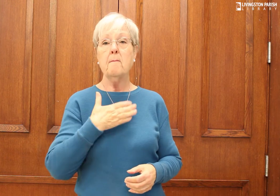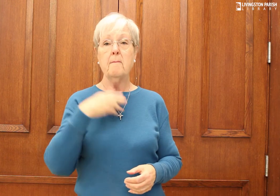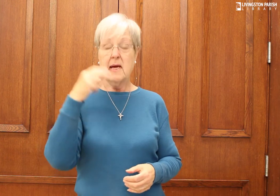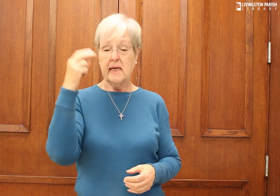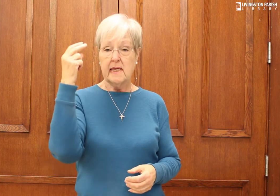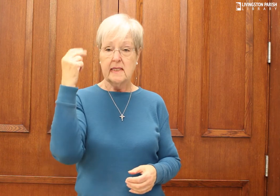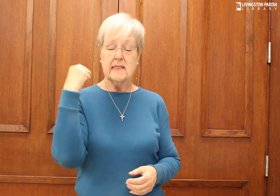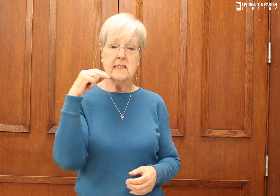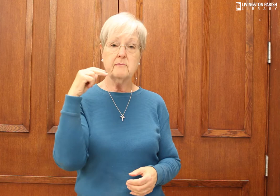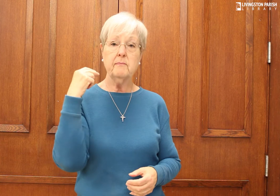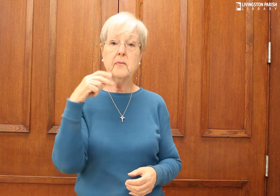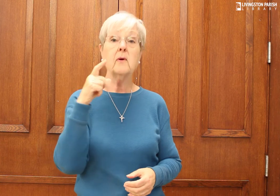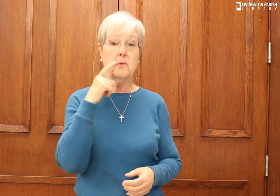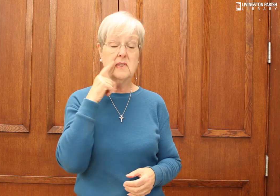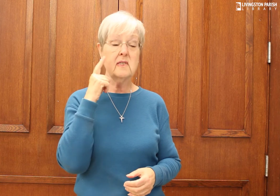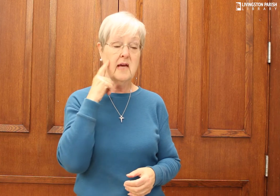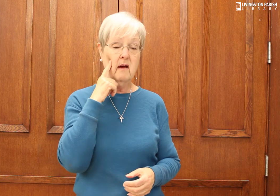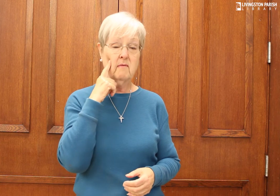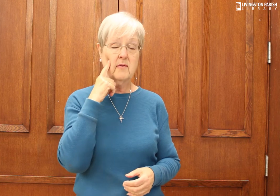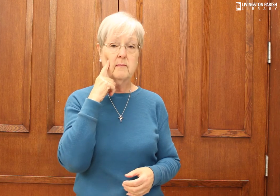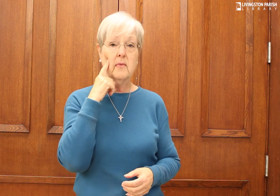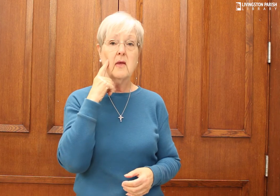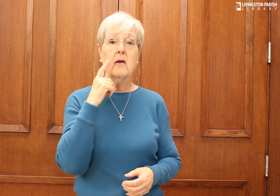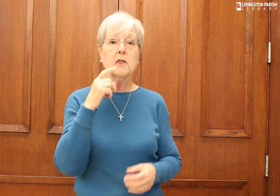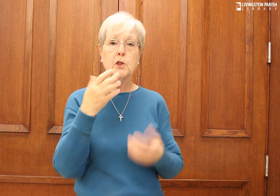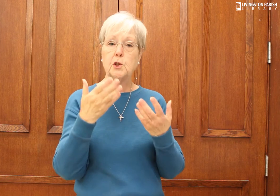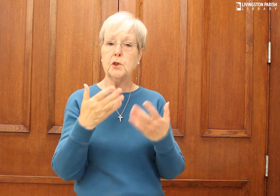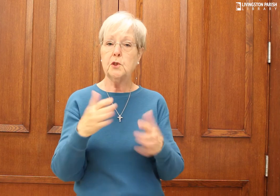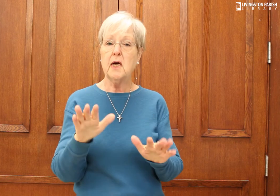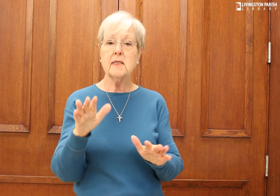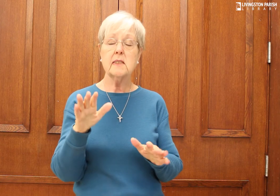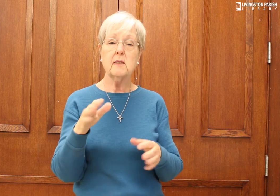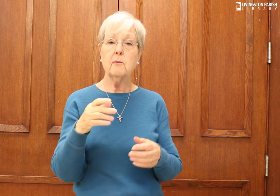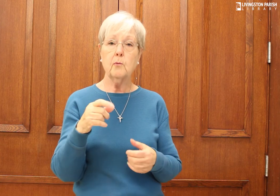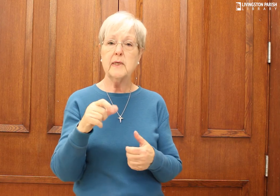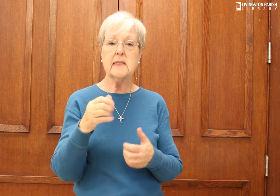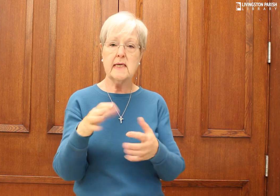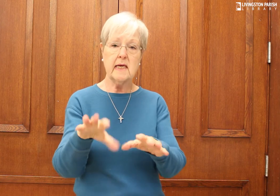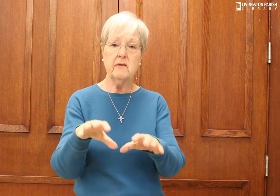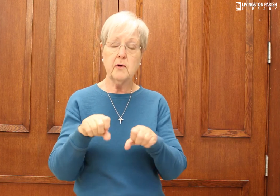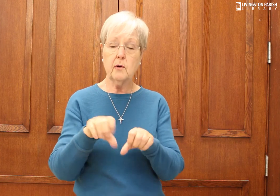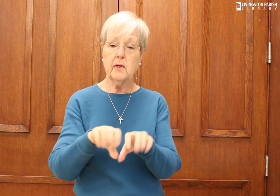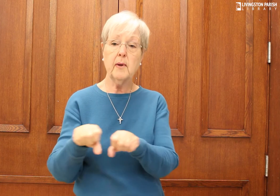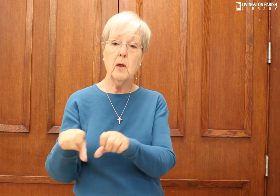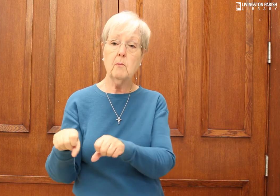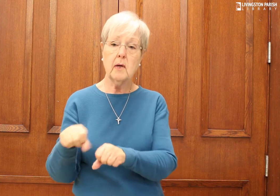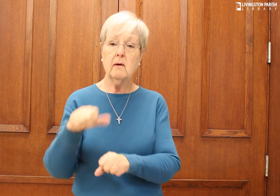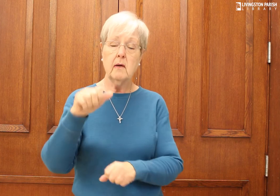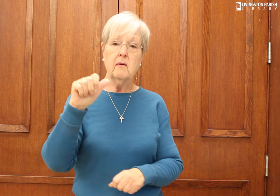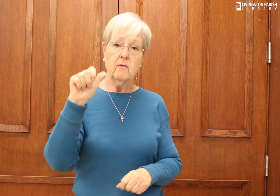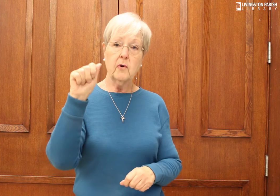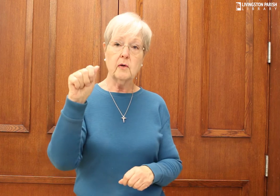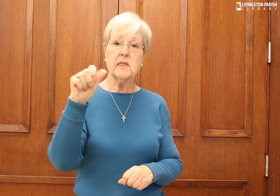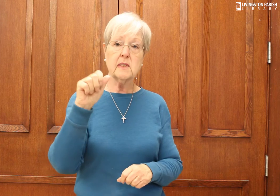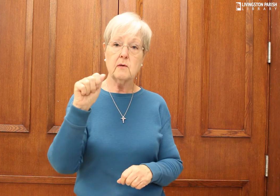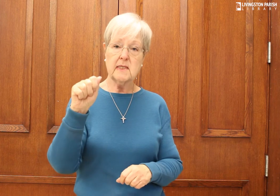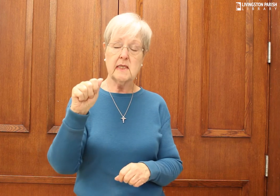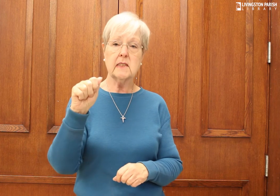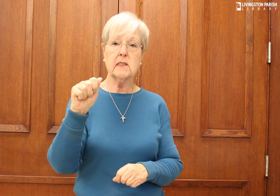My niece, who is deaf, just received her diploma for her associate's